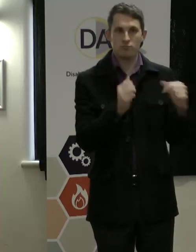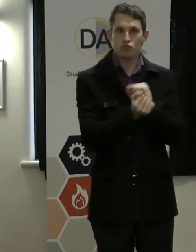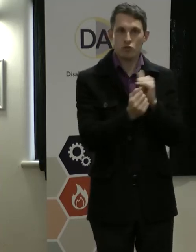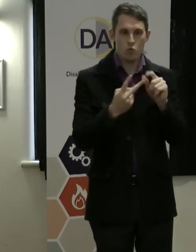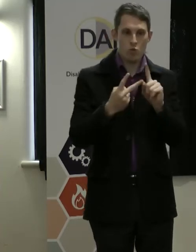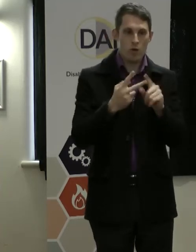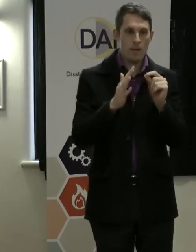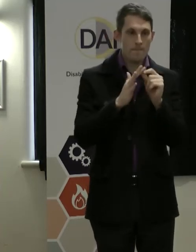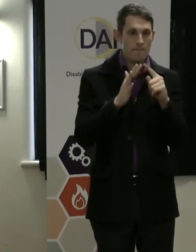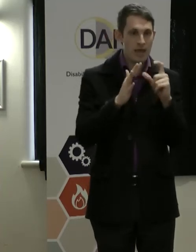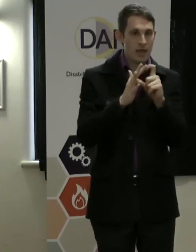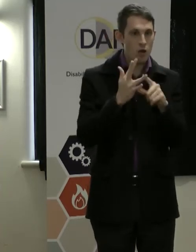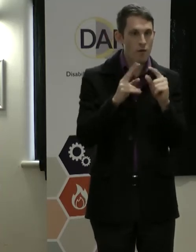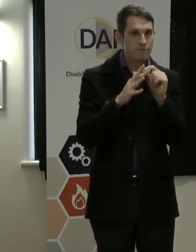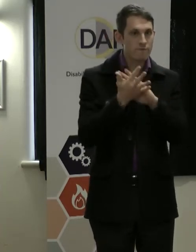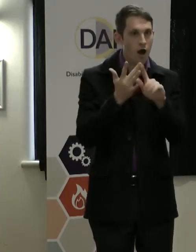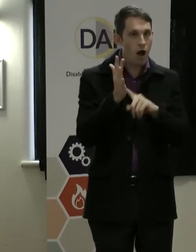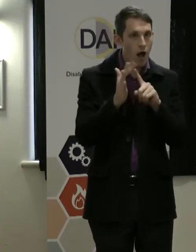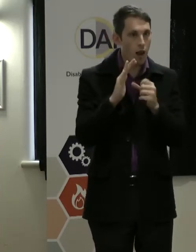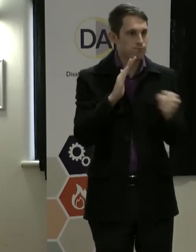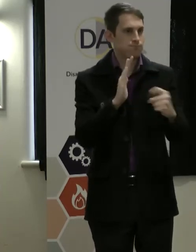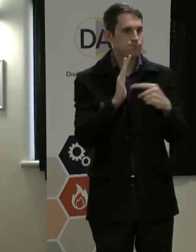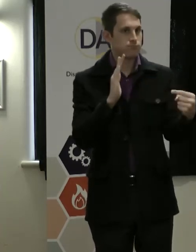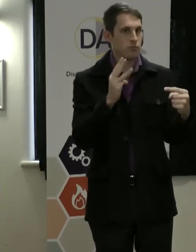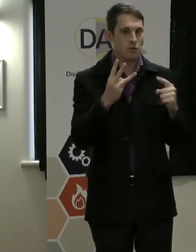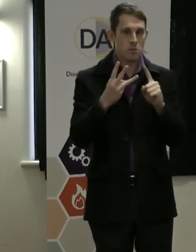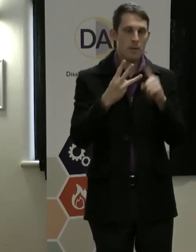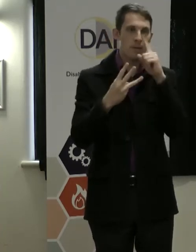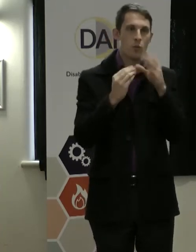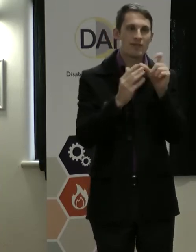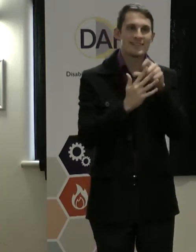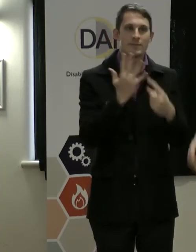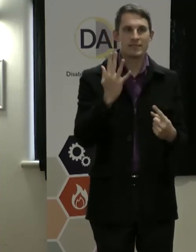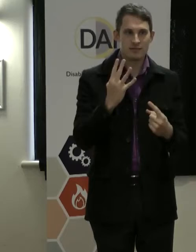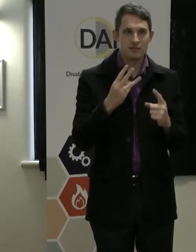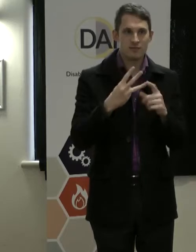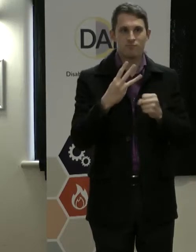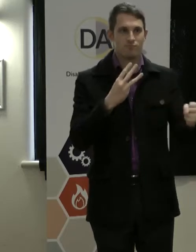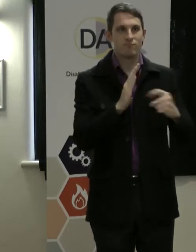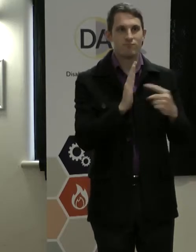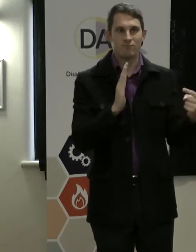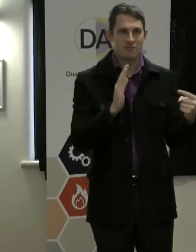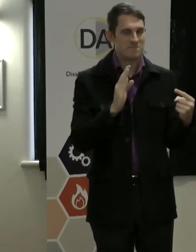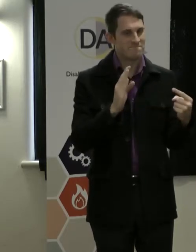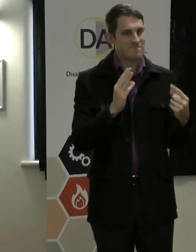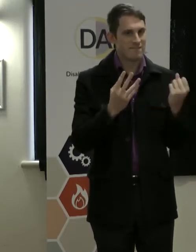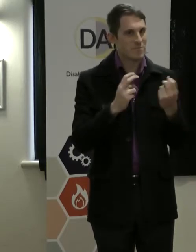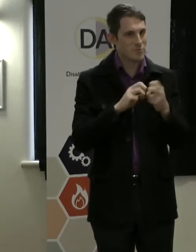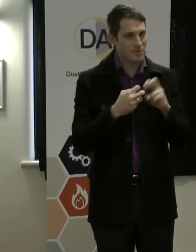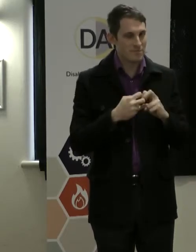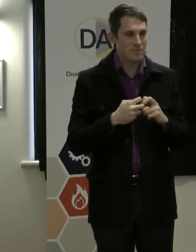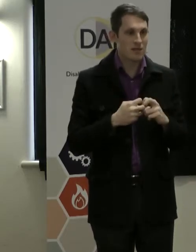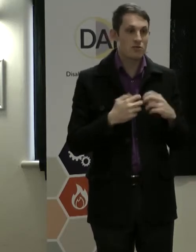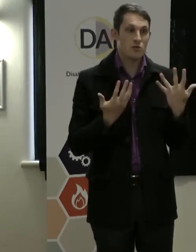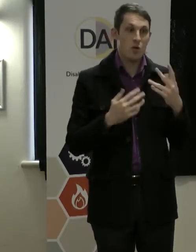disabilities. So we've got a real problem on our hands. So the concluding observations in 2014 and